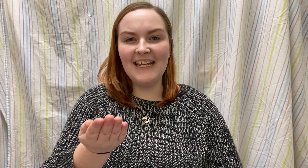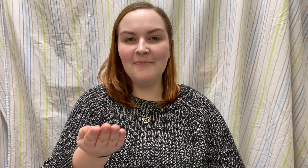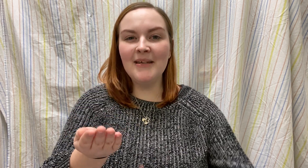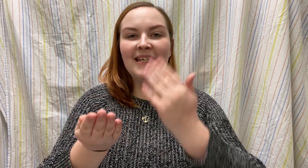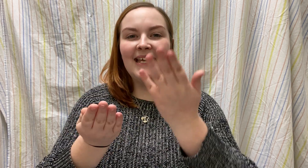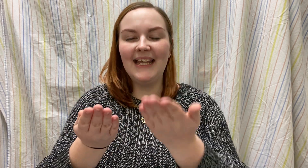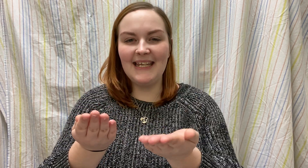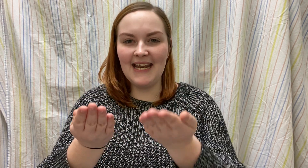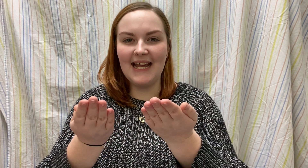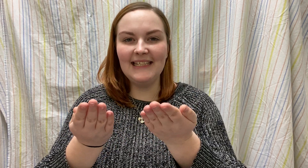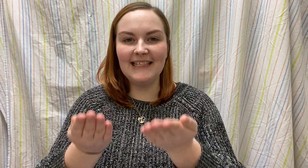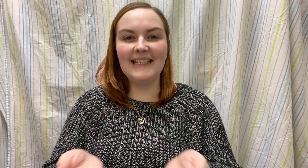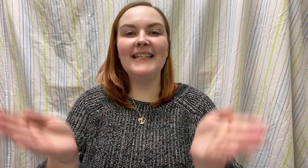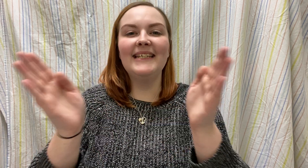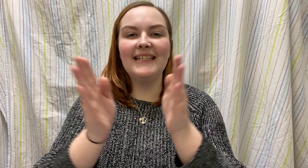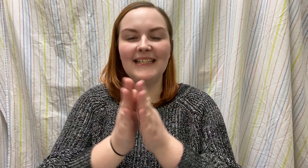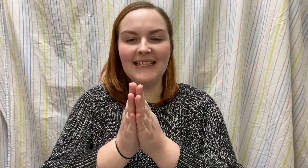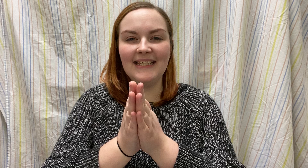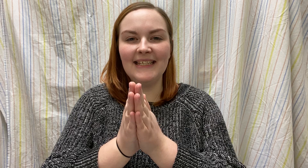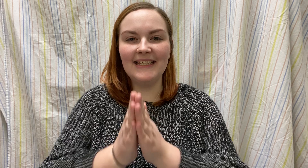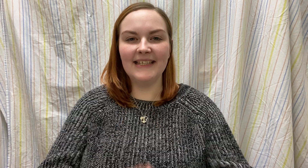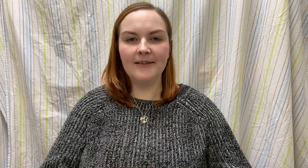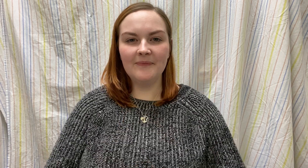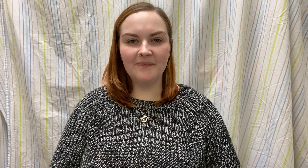Name, nest, n.